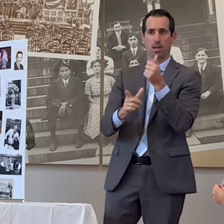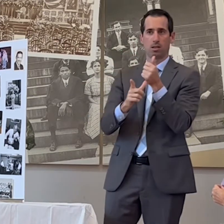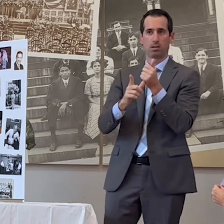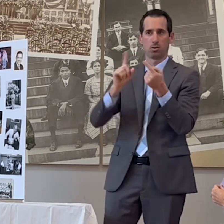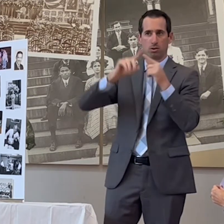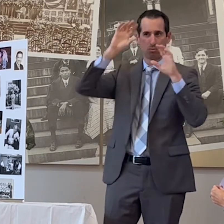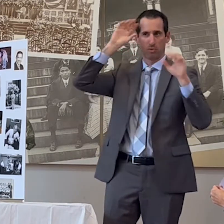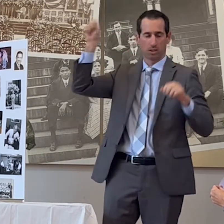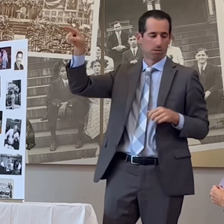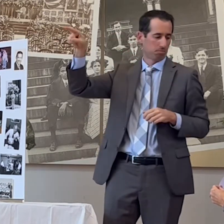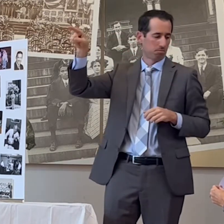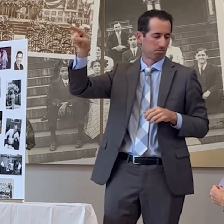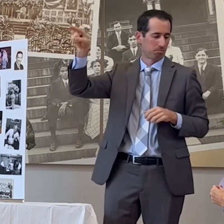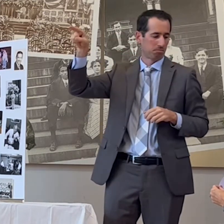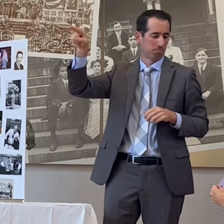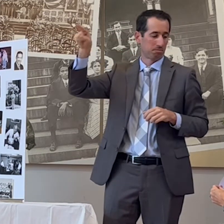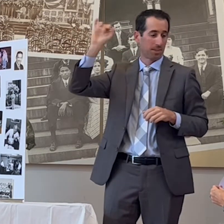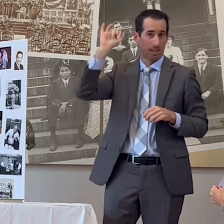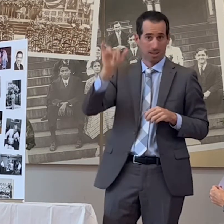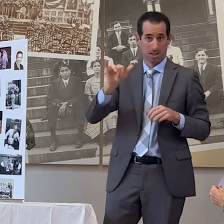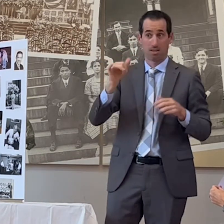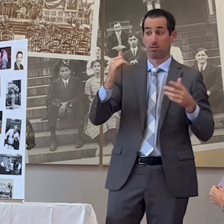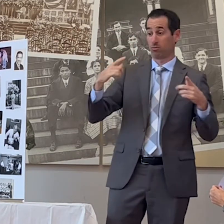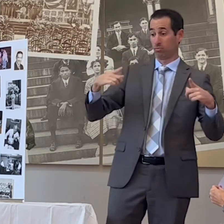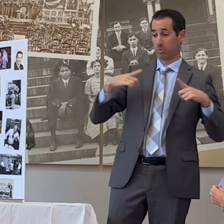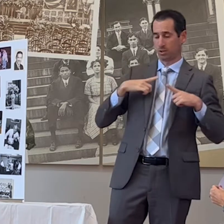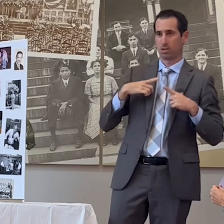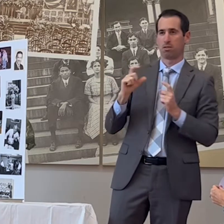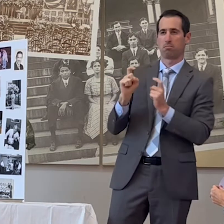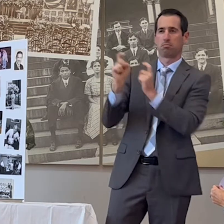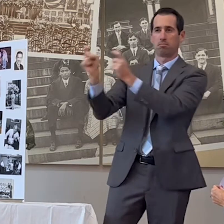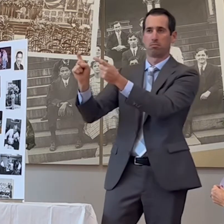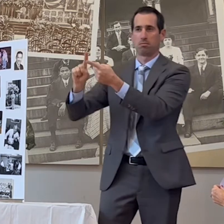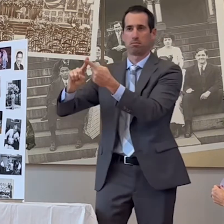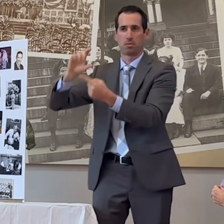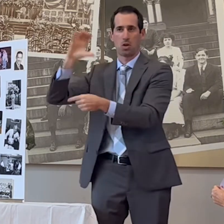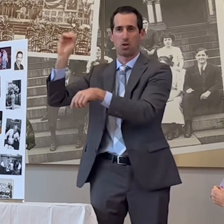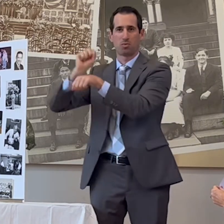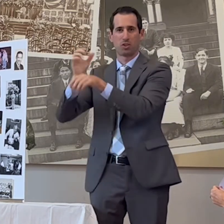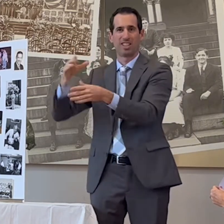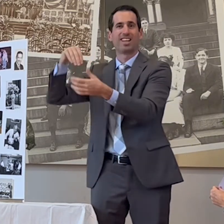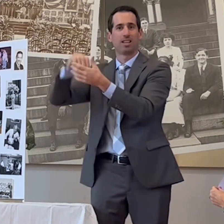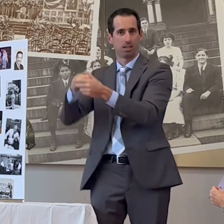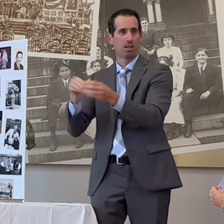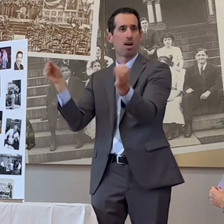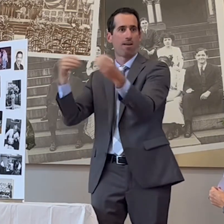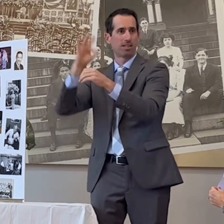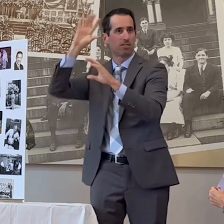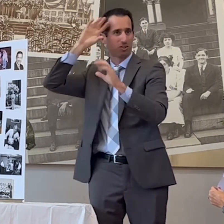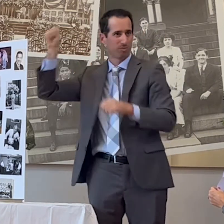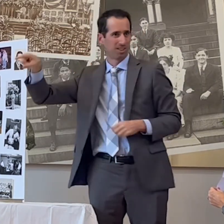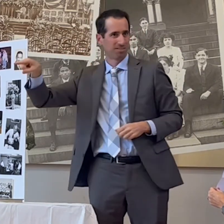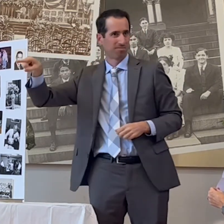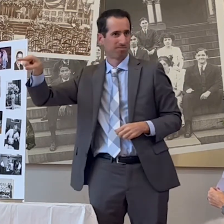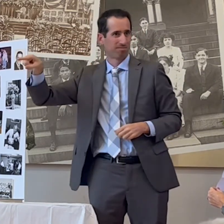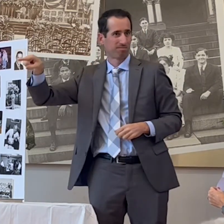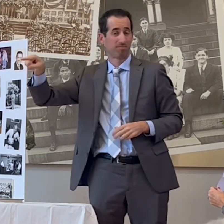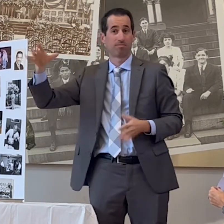Jack retired as a special assistant to the president. When he retired, he handed it off, and it continued to stay